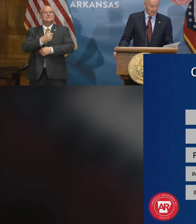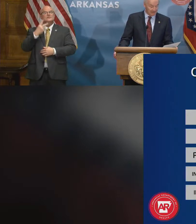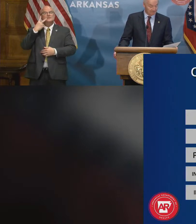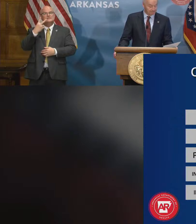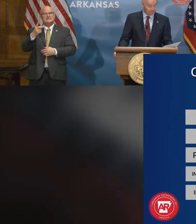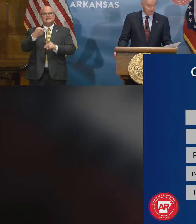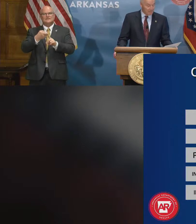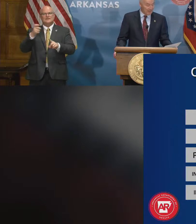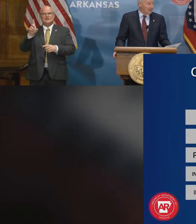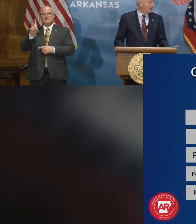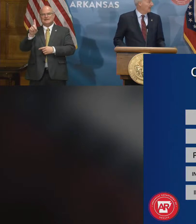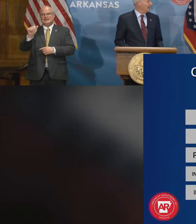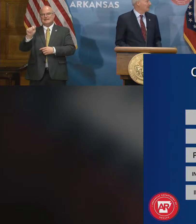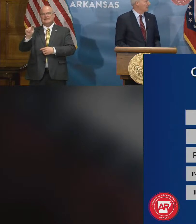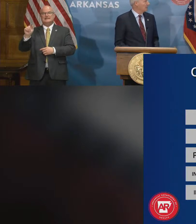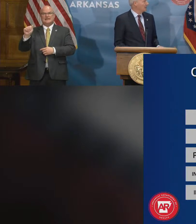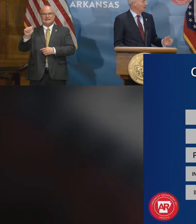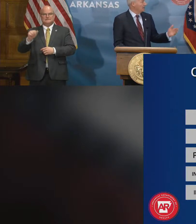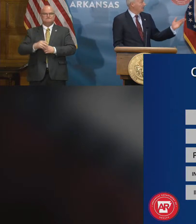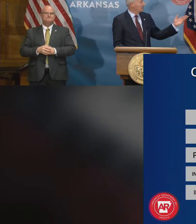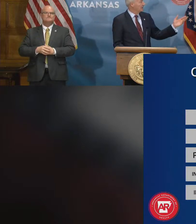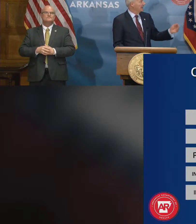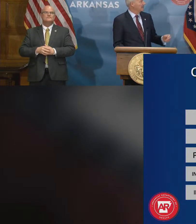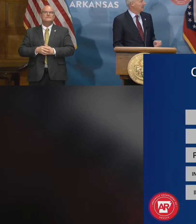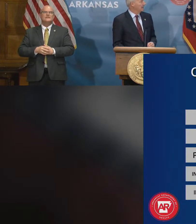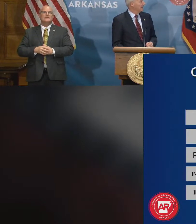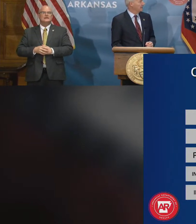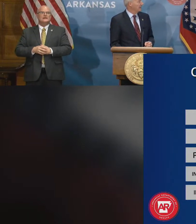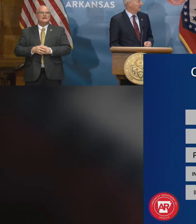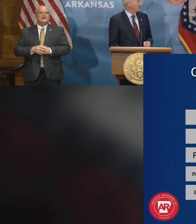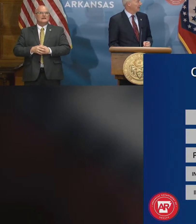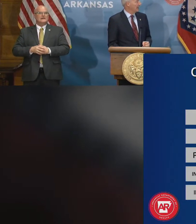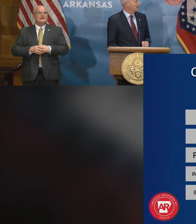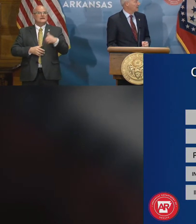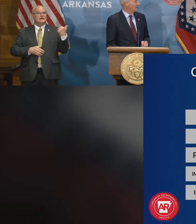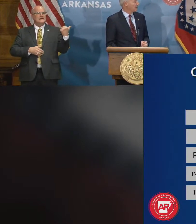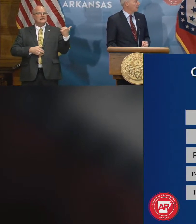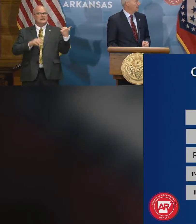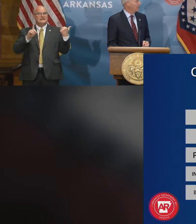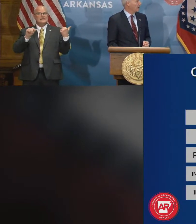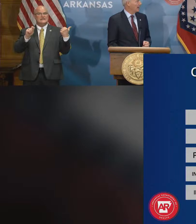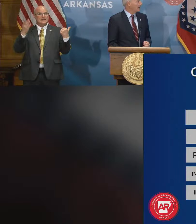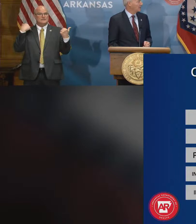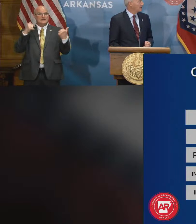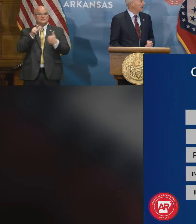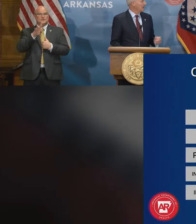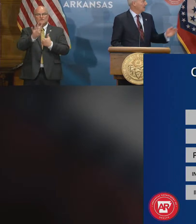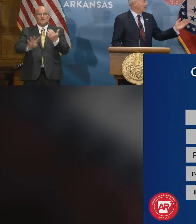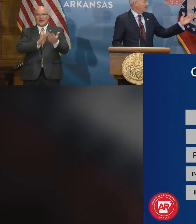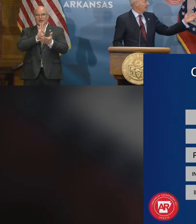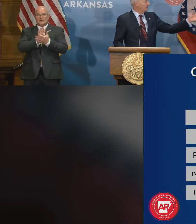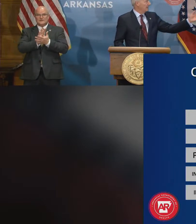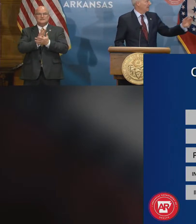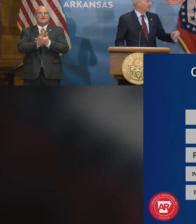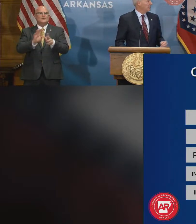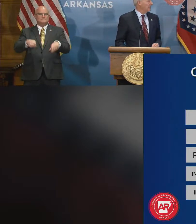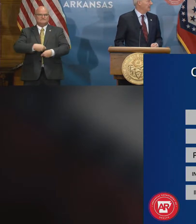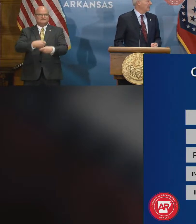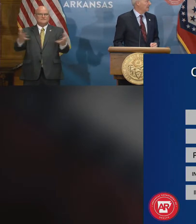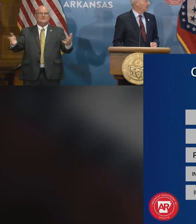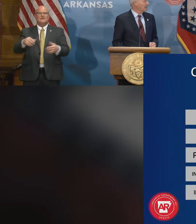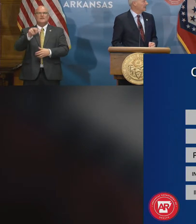from the data. And so you're looking at the data for the last 24 hours. We've given